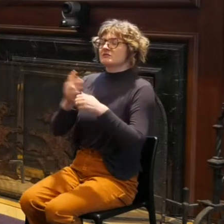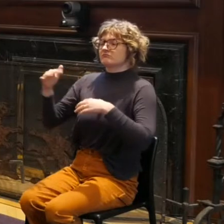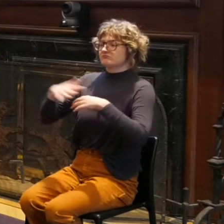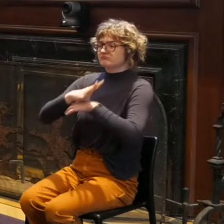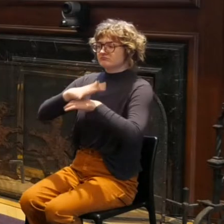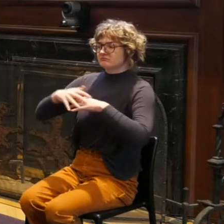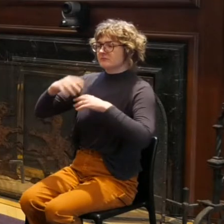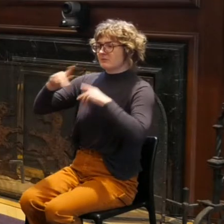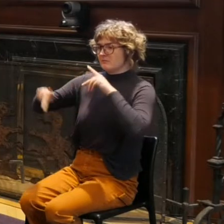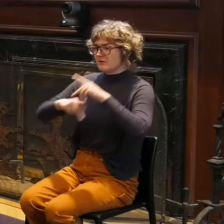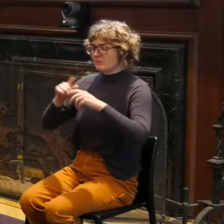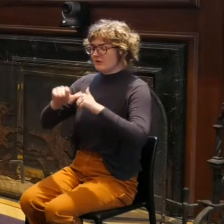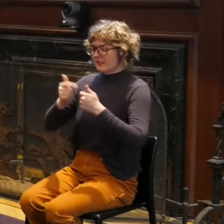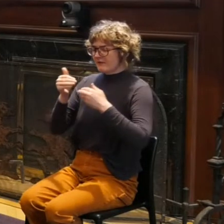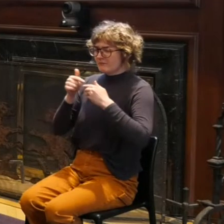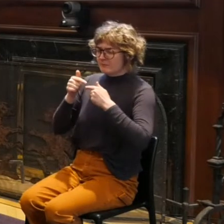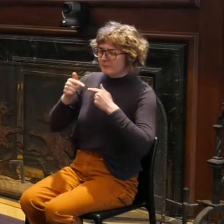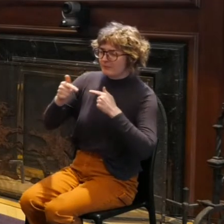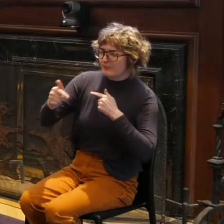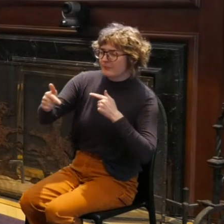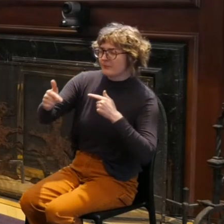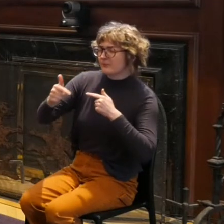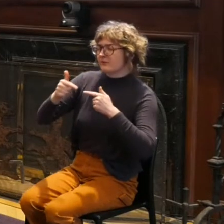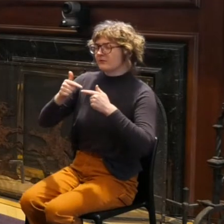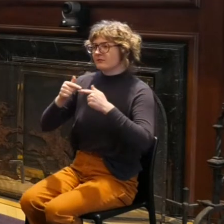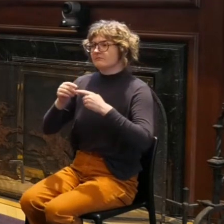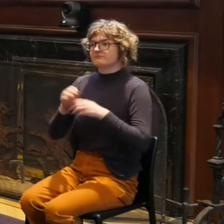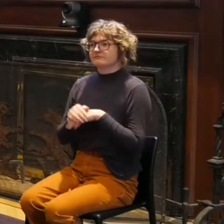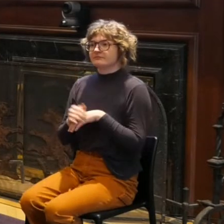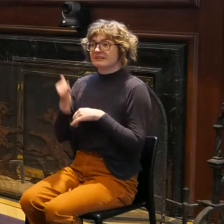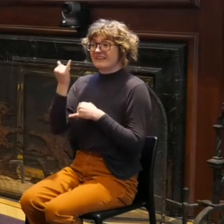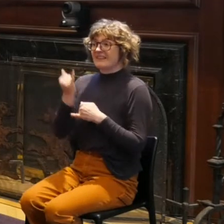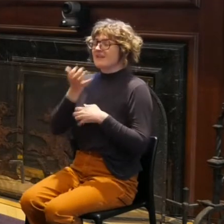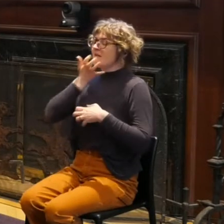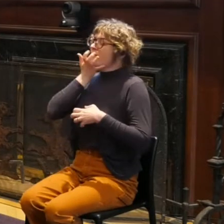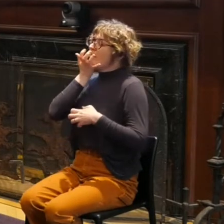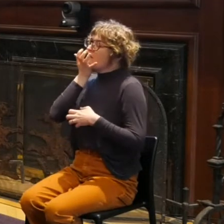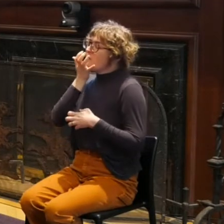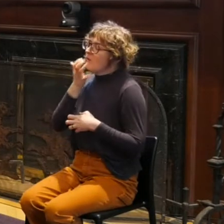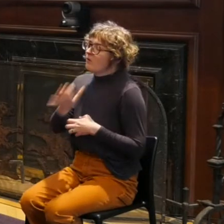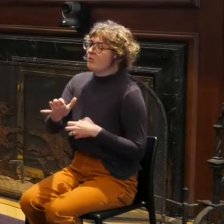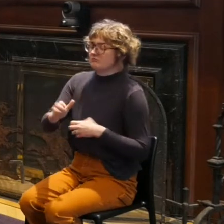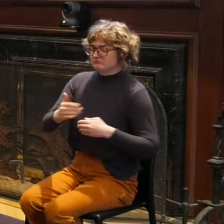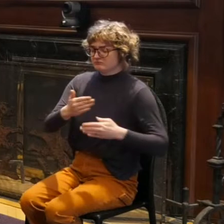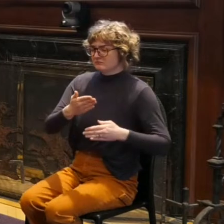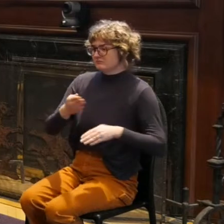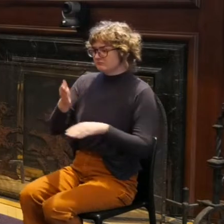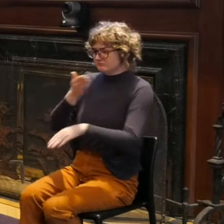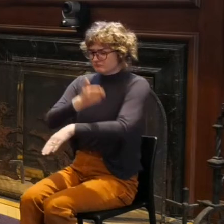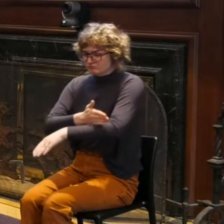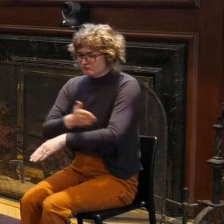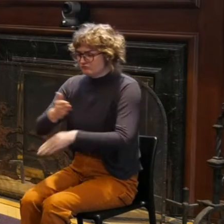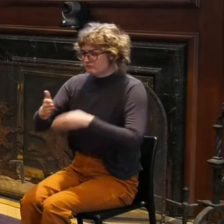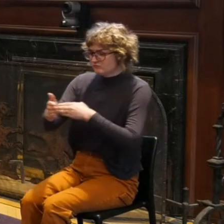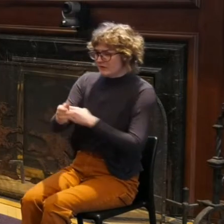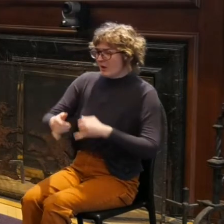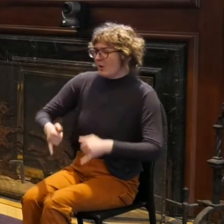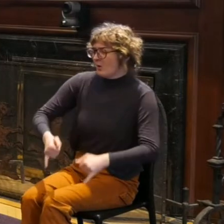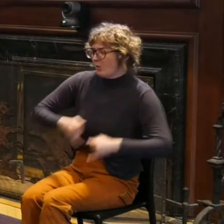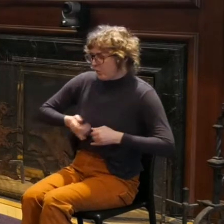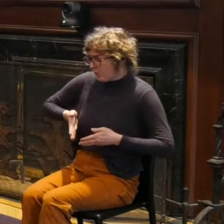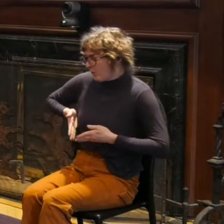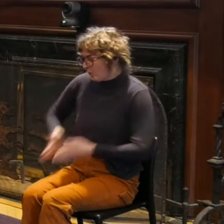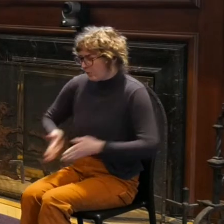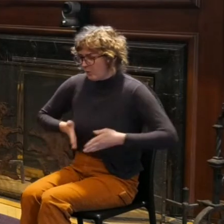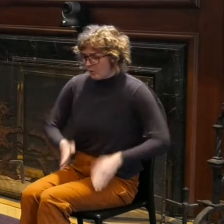live just beyond the stretch of road. In this heat, she wears the short boots and tight black jeans of the